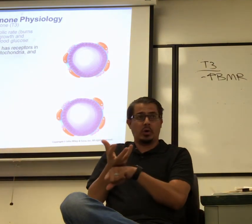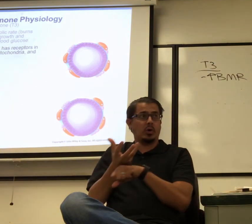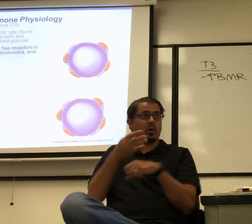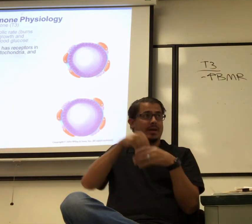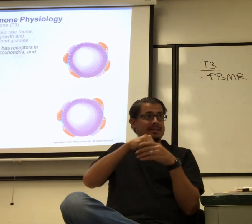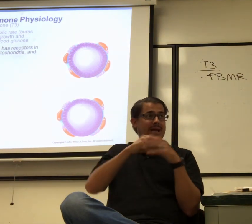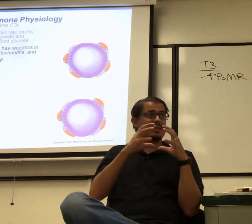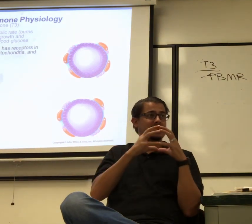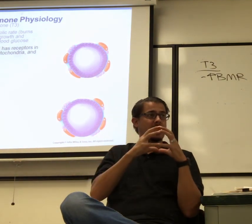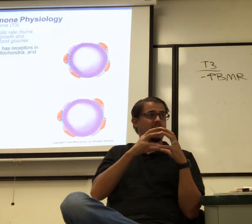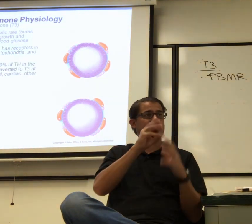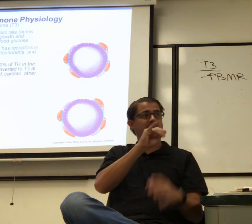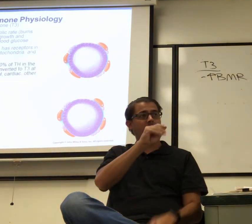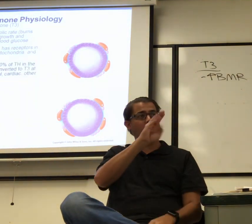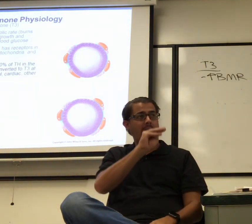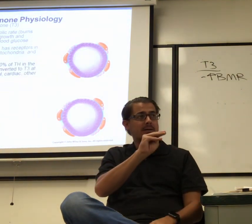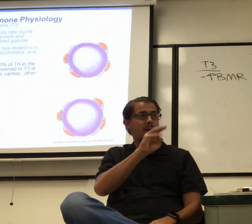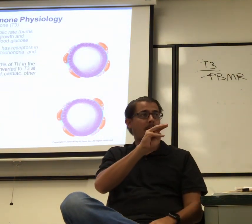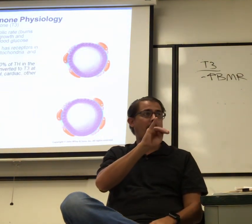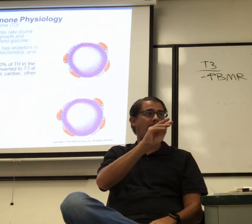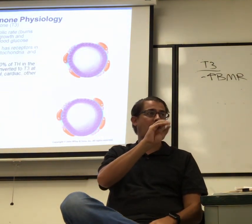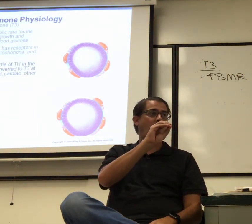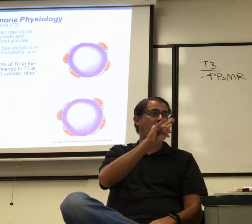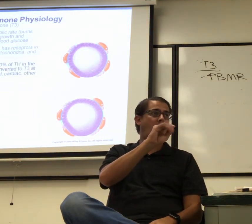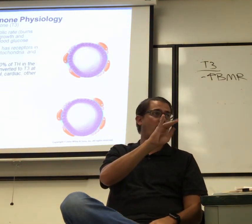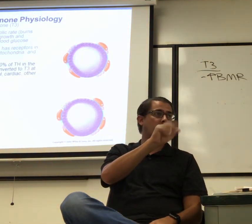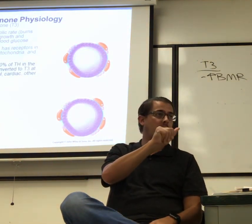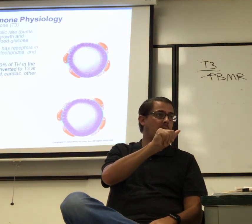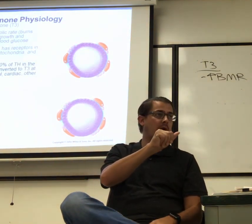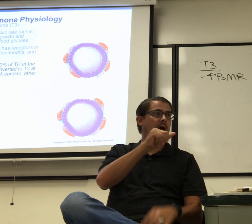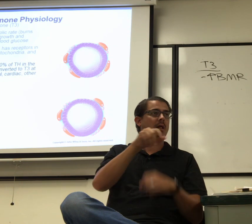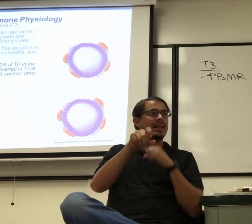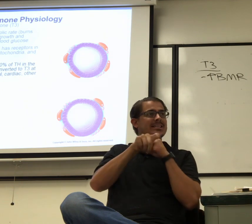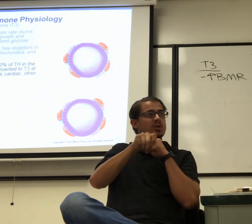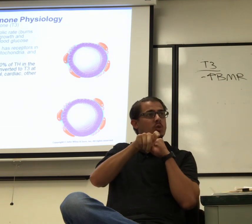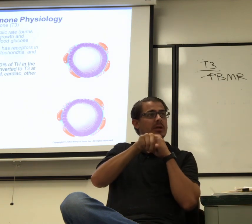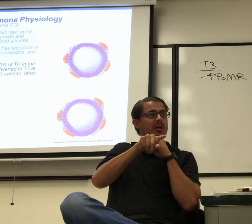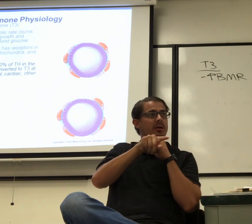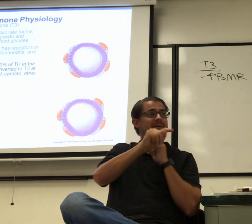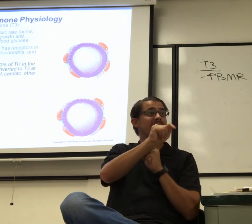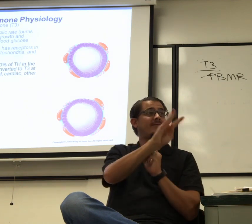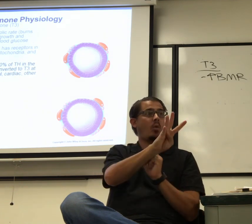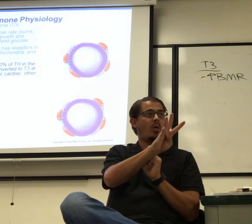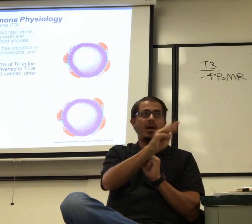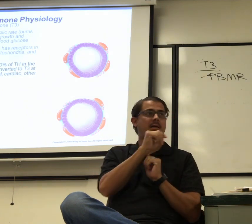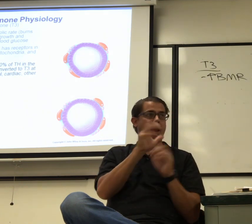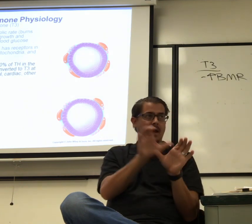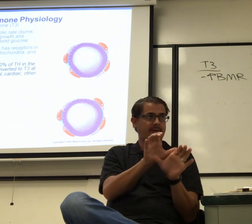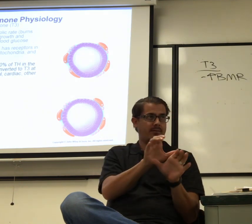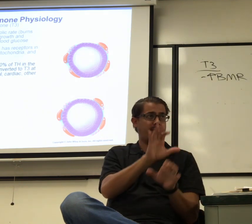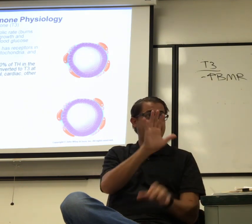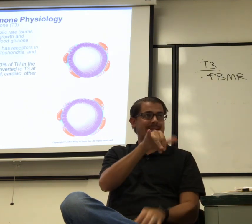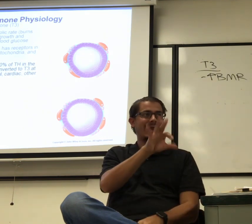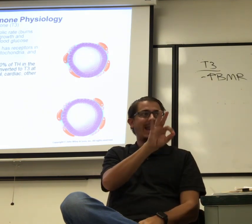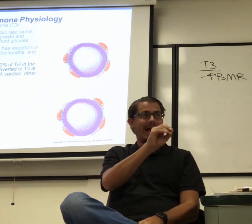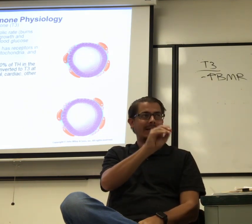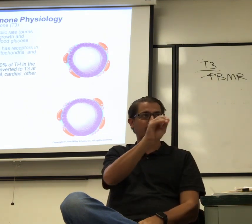It's lipid soluble. It has receptors all over the cell, all inside the cell, cytoplasm,